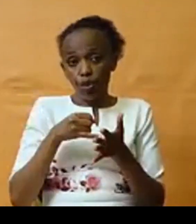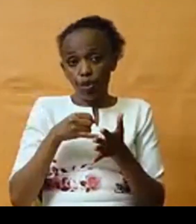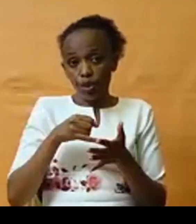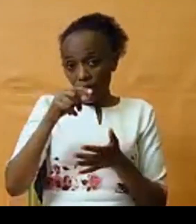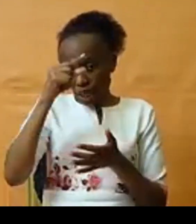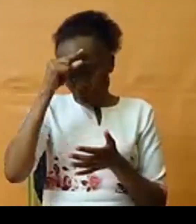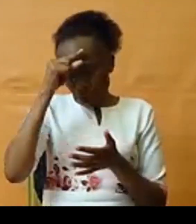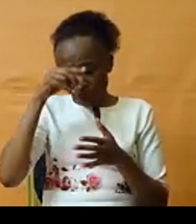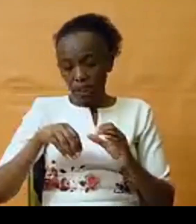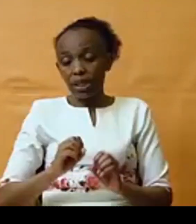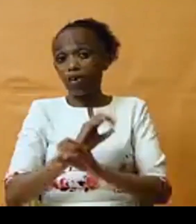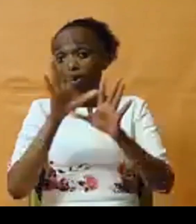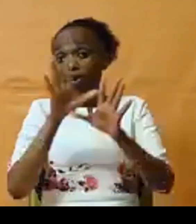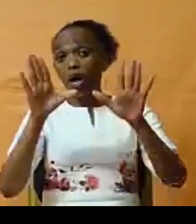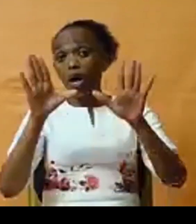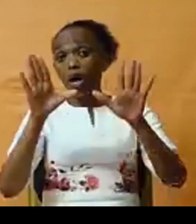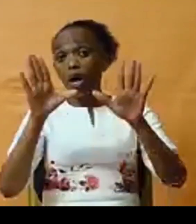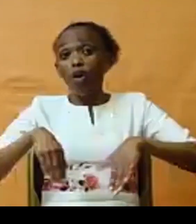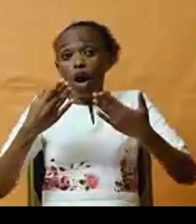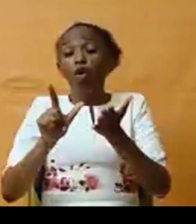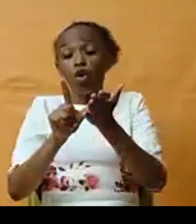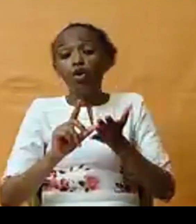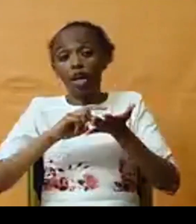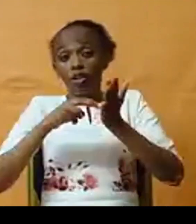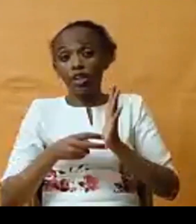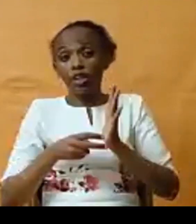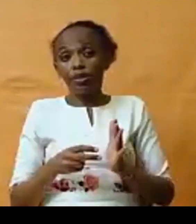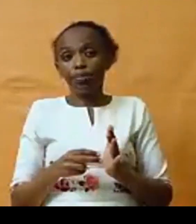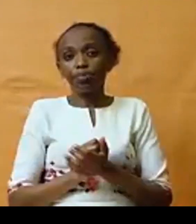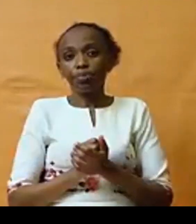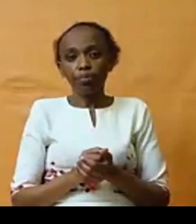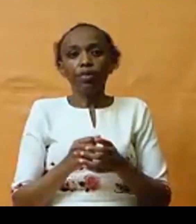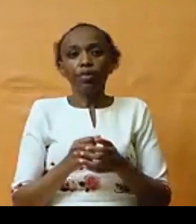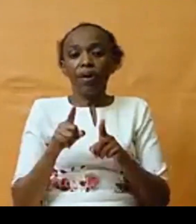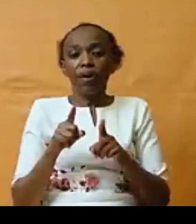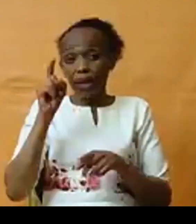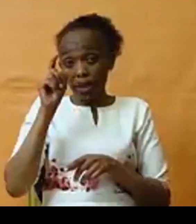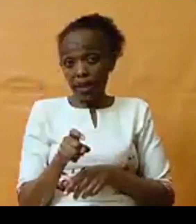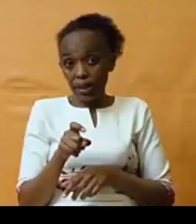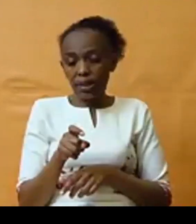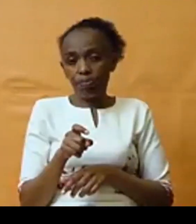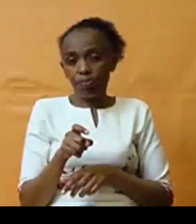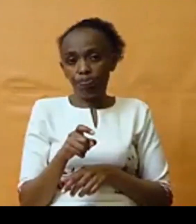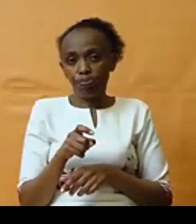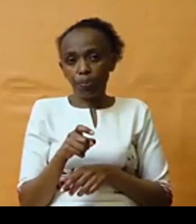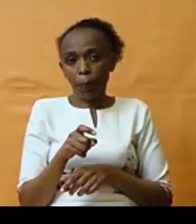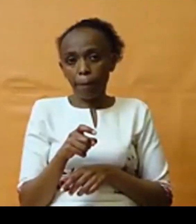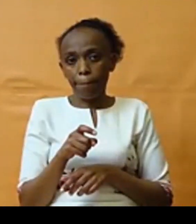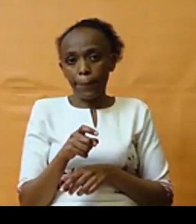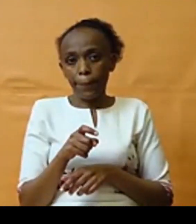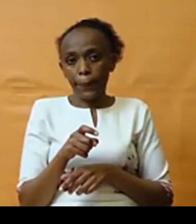and transparency on how these are contracted. We're not saying that they are necessarily bad, but they need to be,